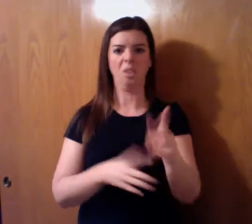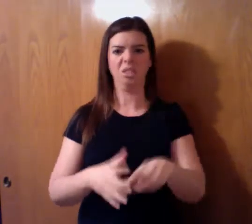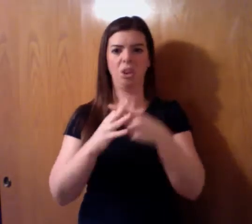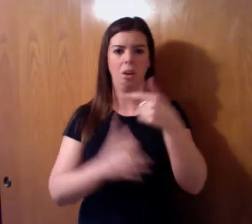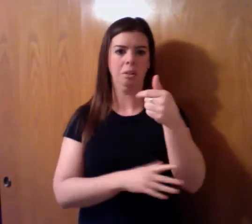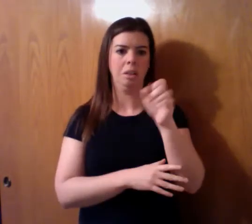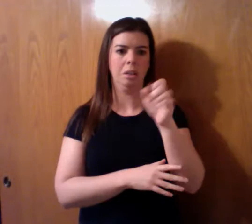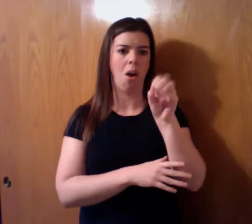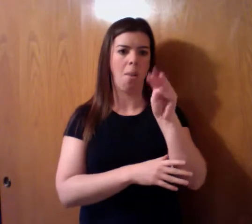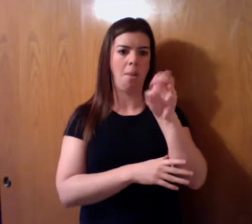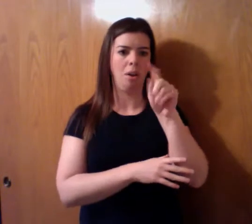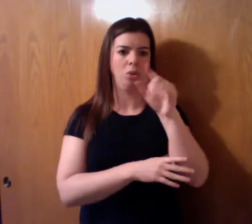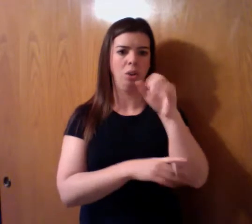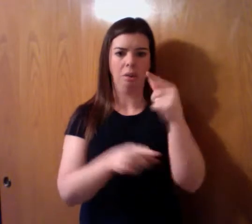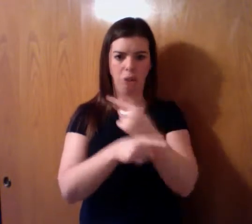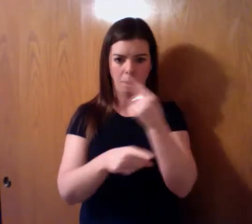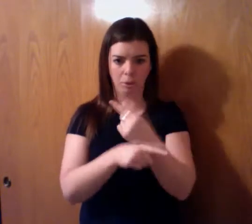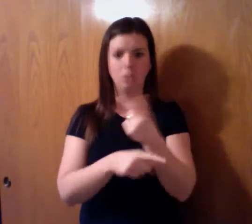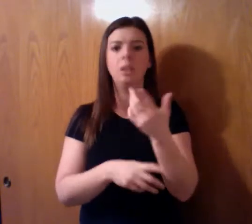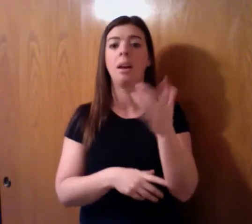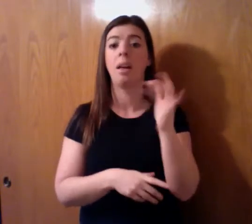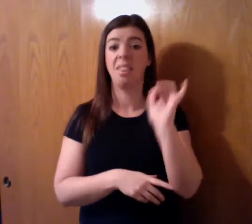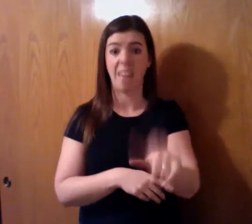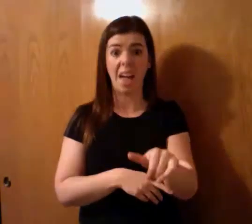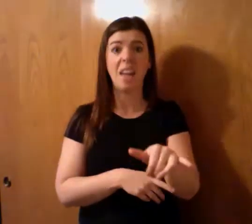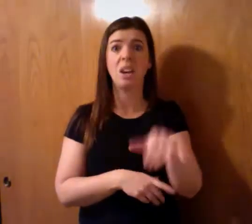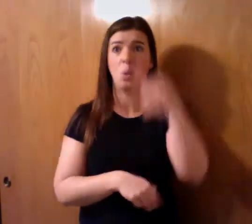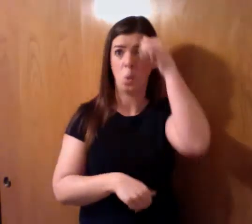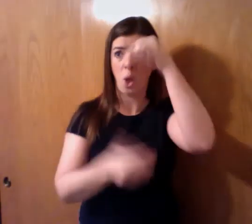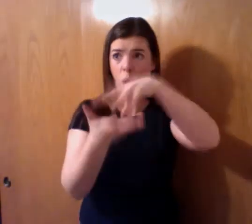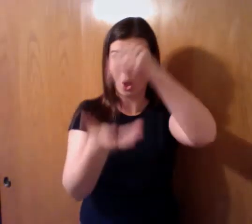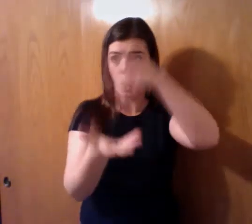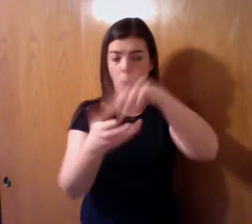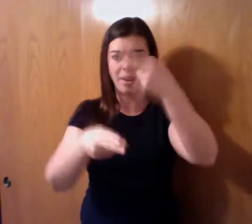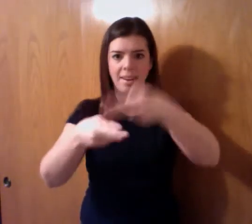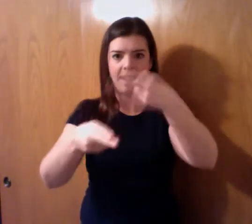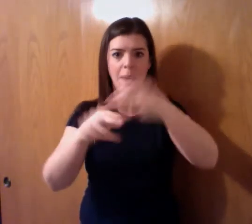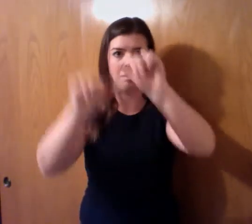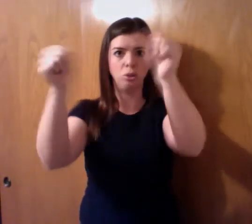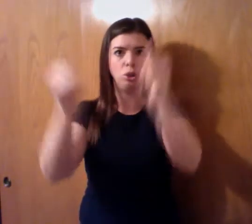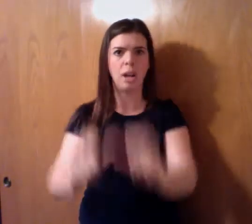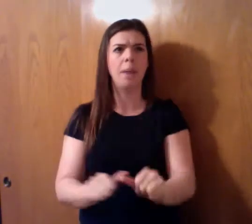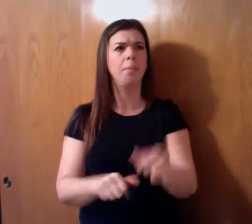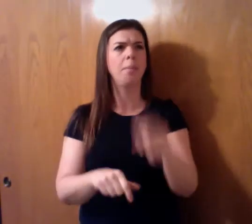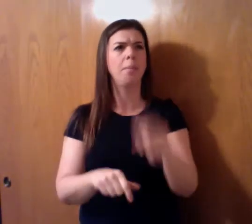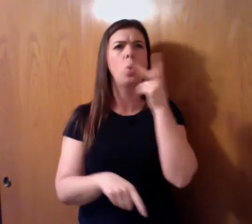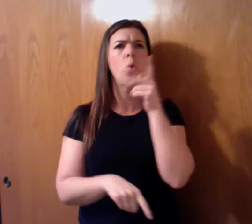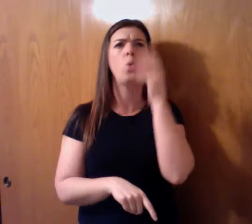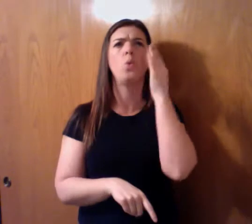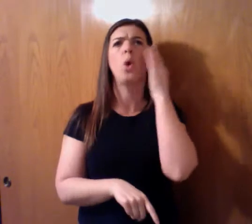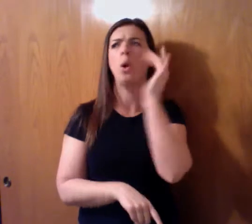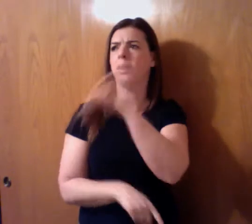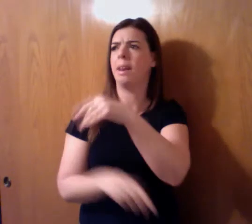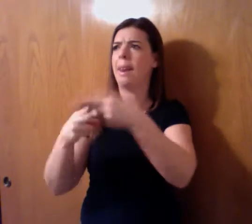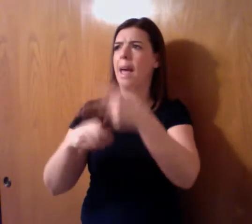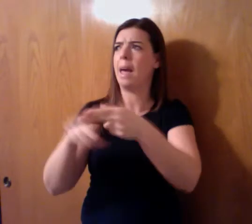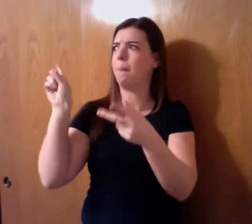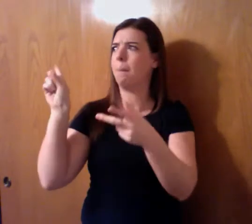shapes. Does anybody remember the name of that shape? What's the name of that shape, Danny? Hexagon. This